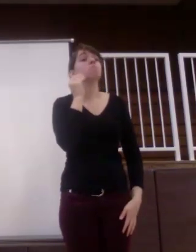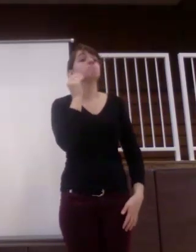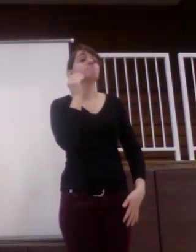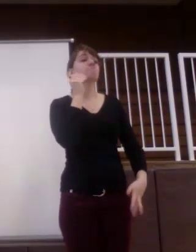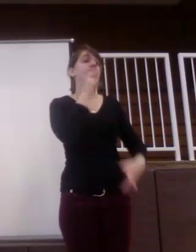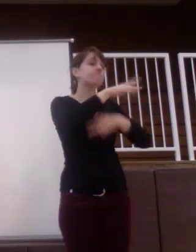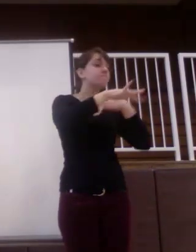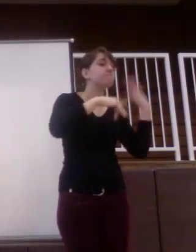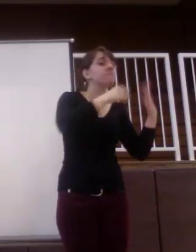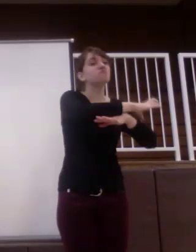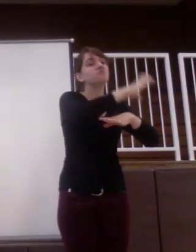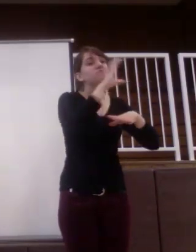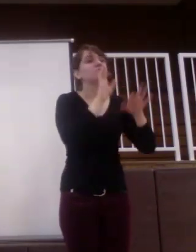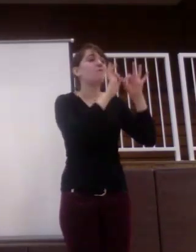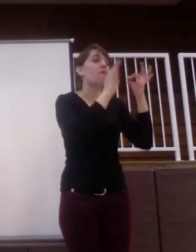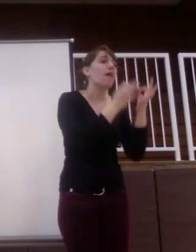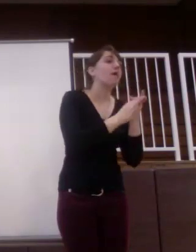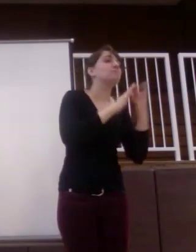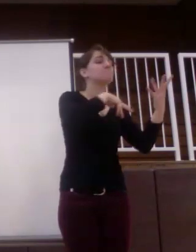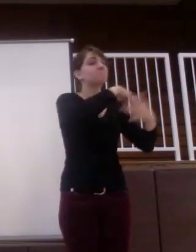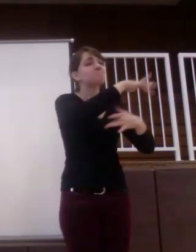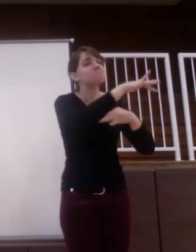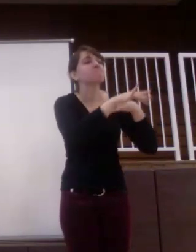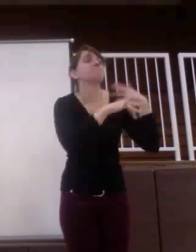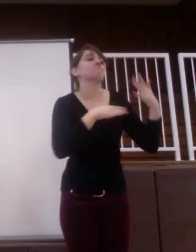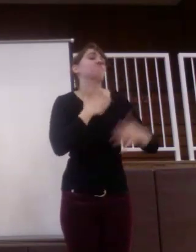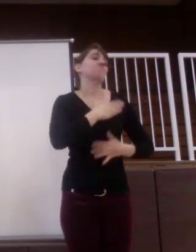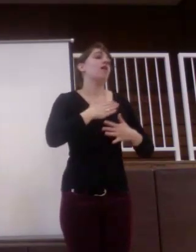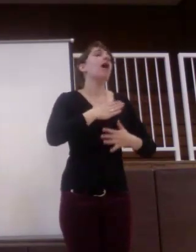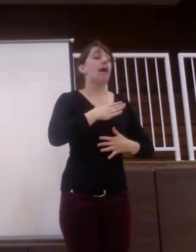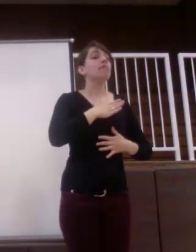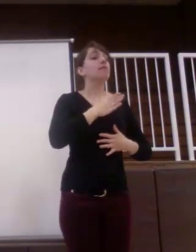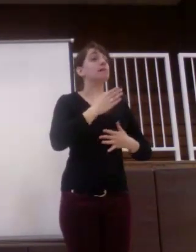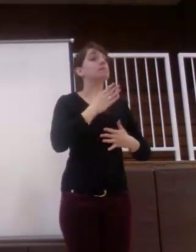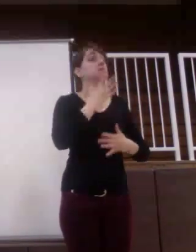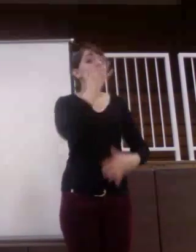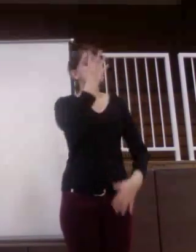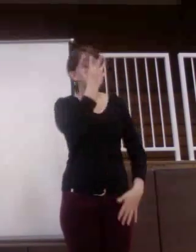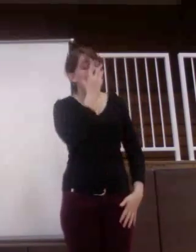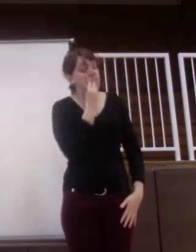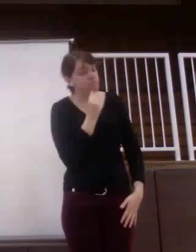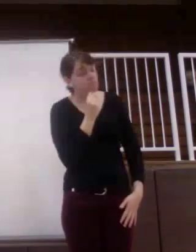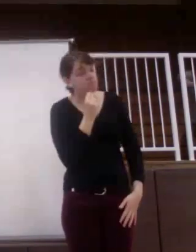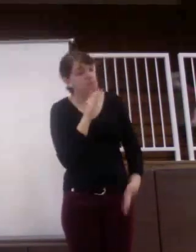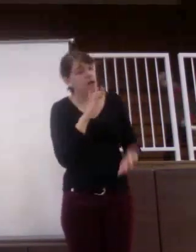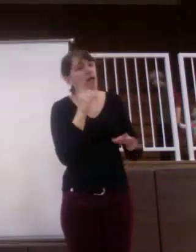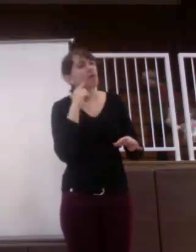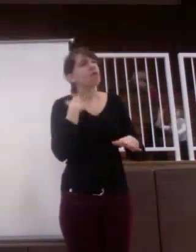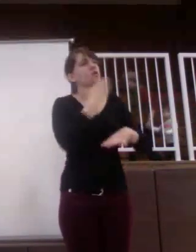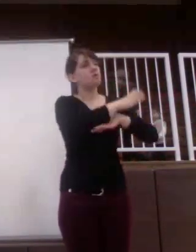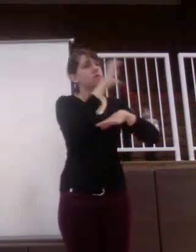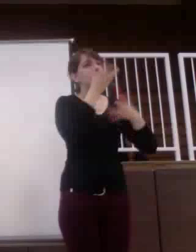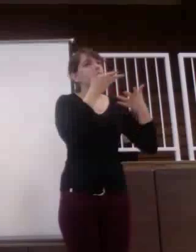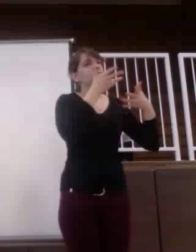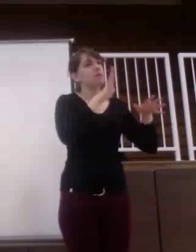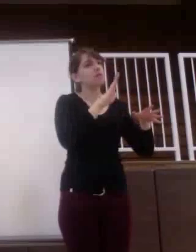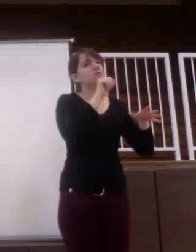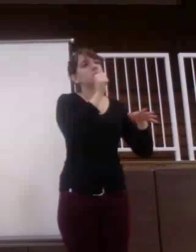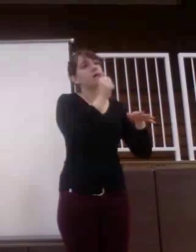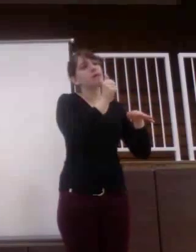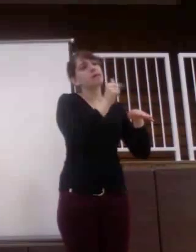spent Christmas with his family, and passed away in his sleep, I think about 10 days after he left the